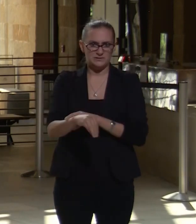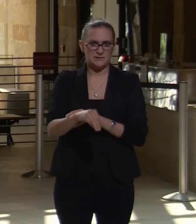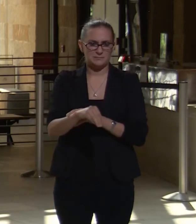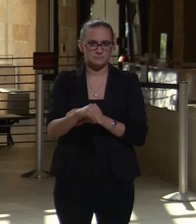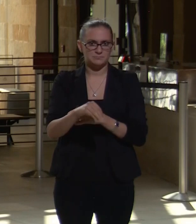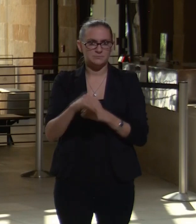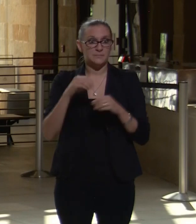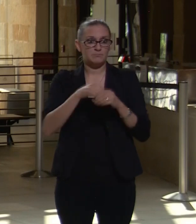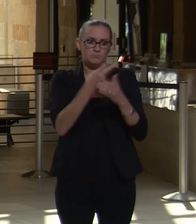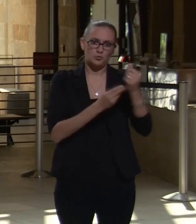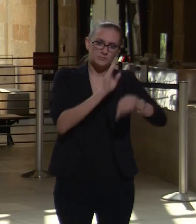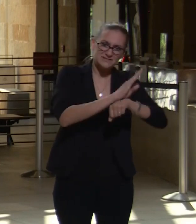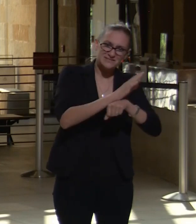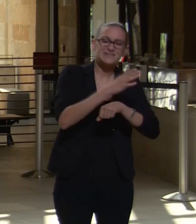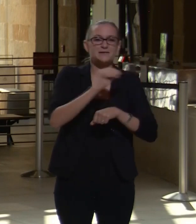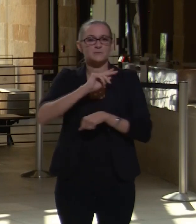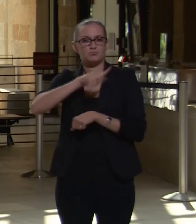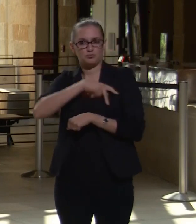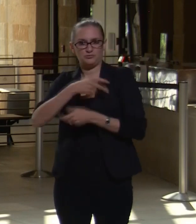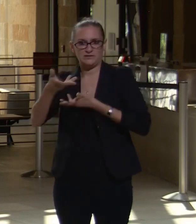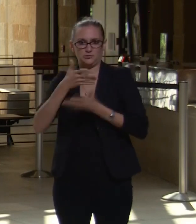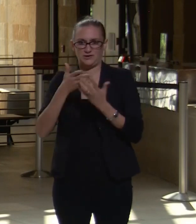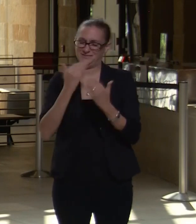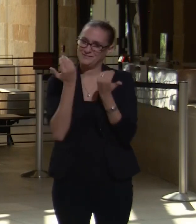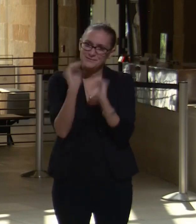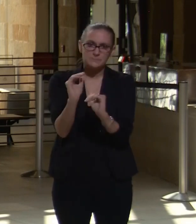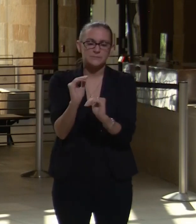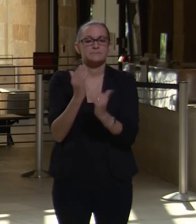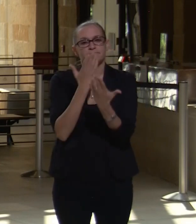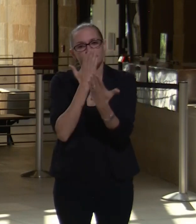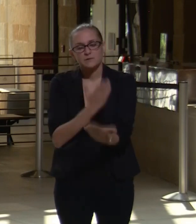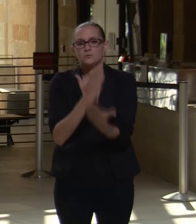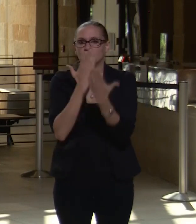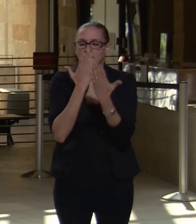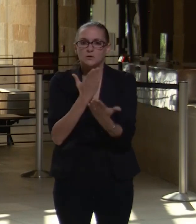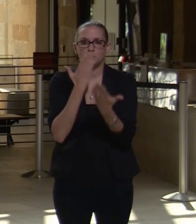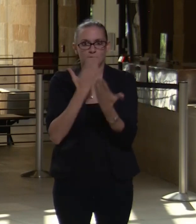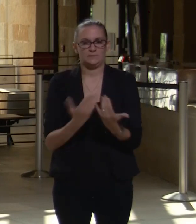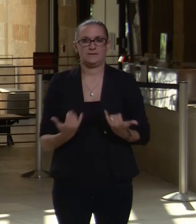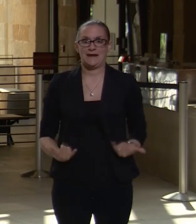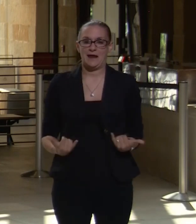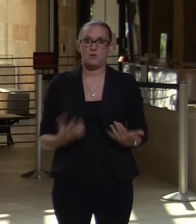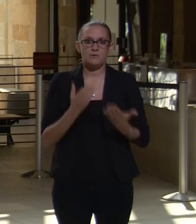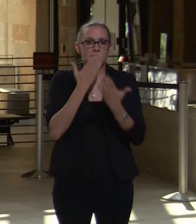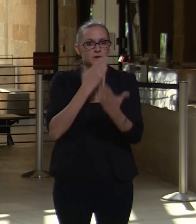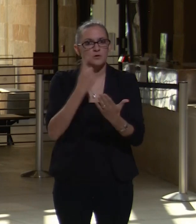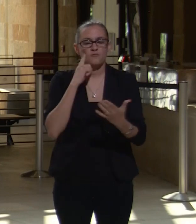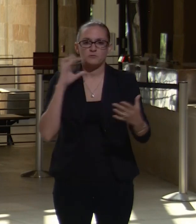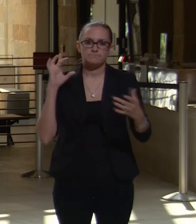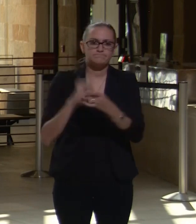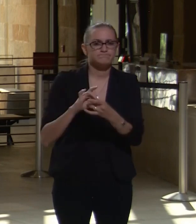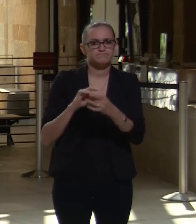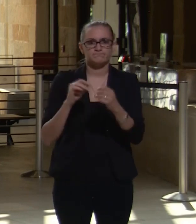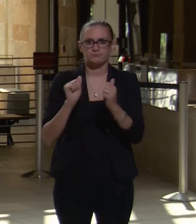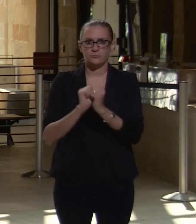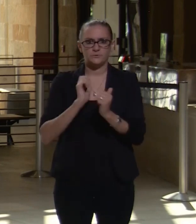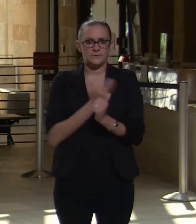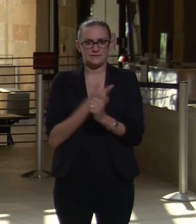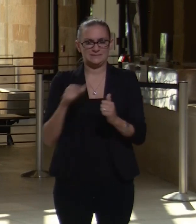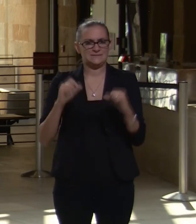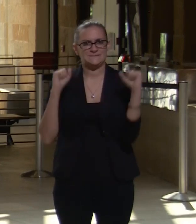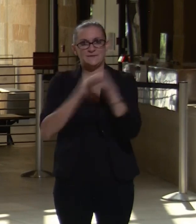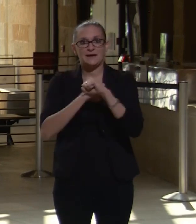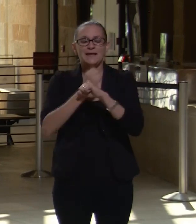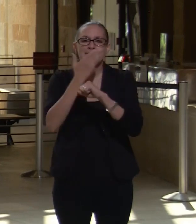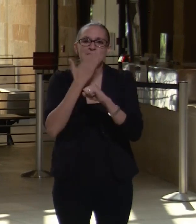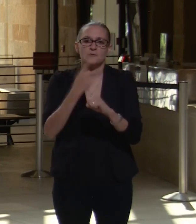both our business and our personal interactions. Thank you. Thank you in advance. Thank you for joining this fight, and thank you